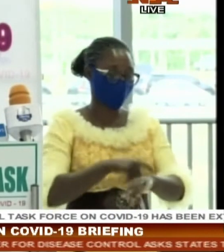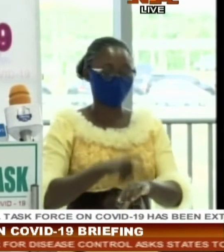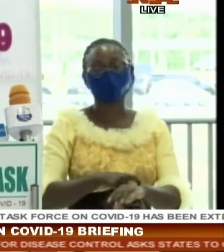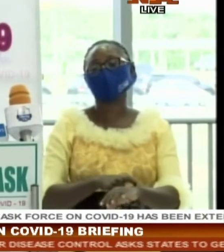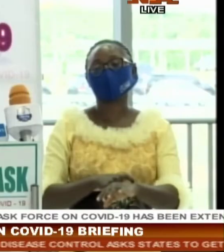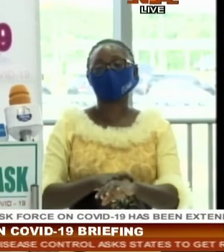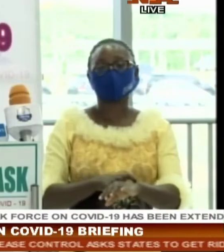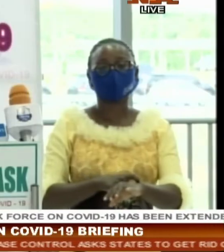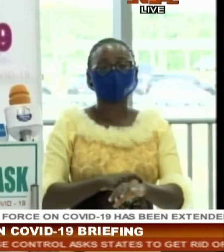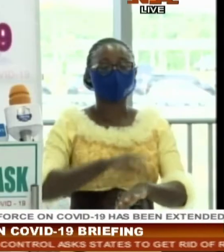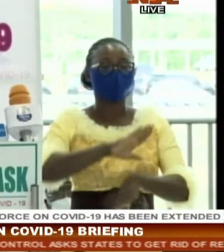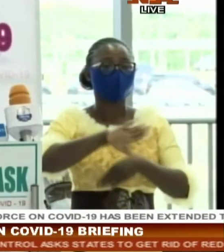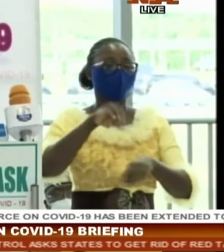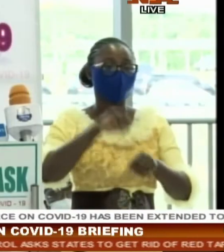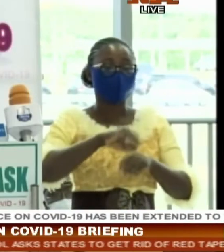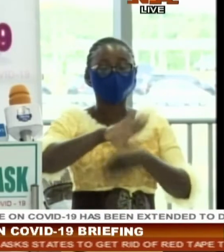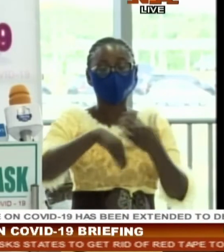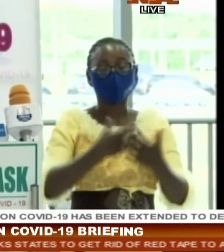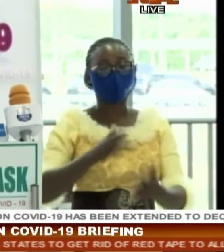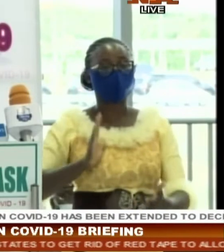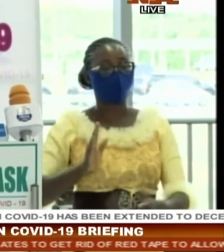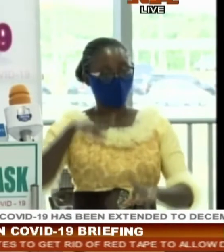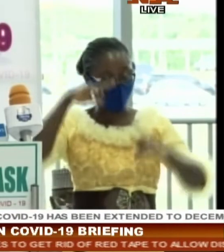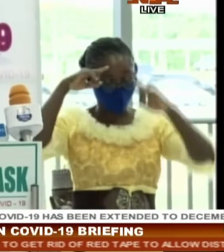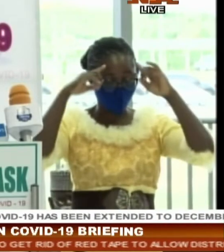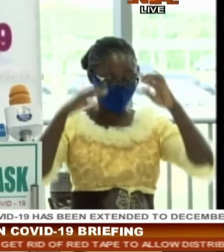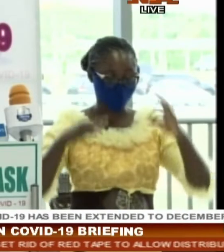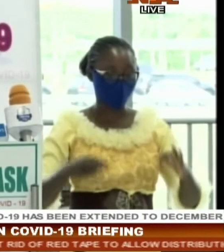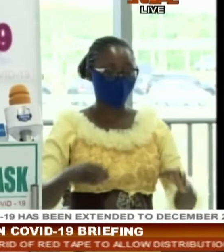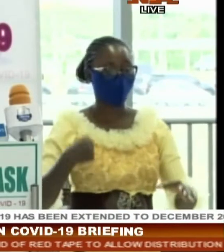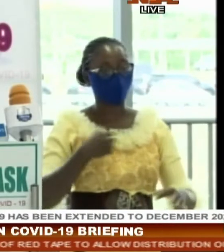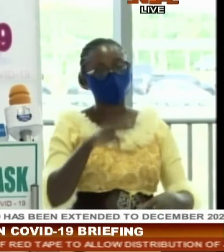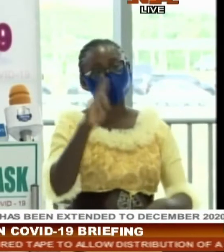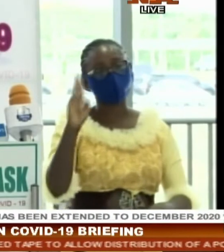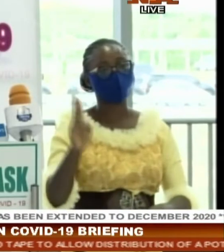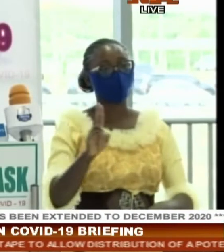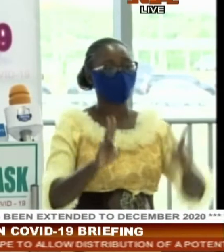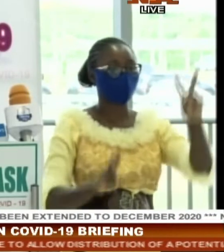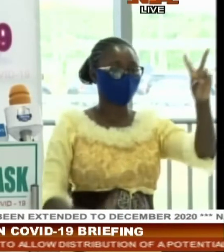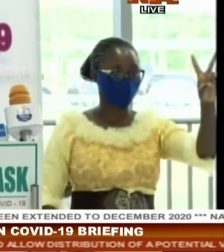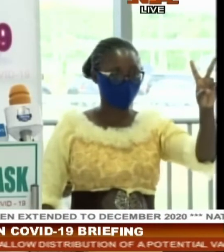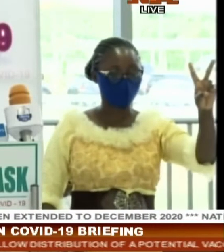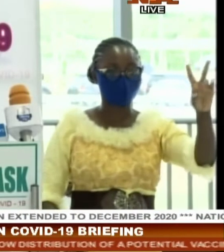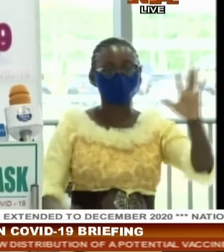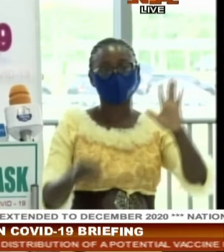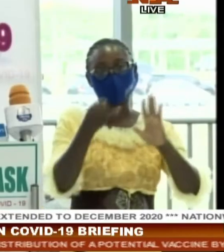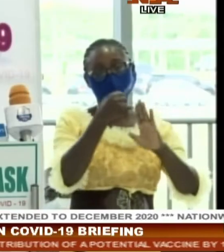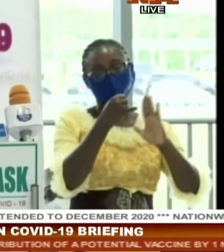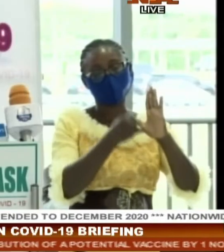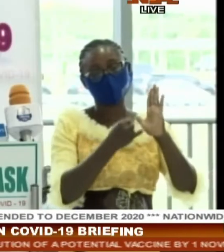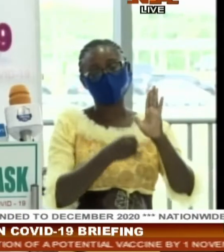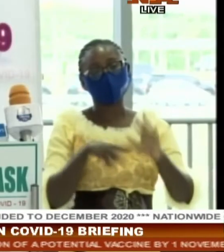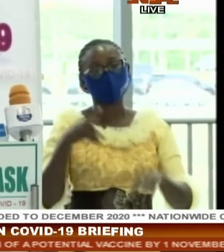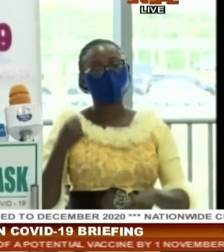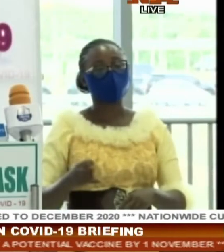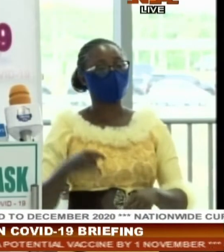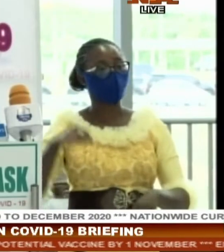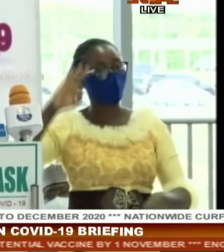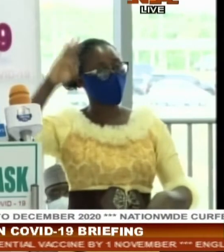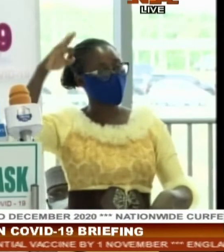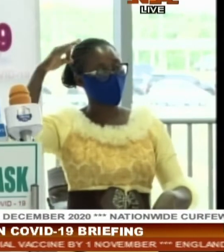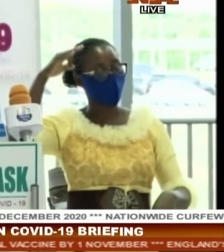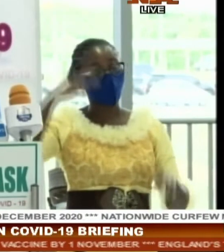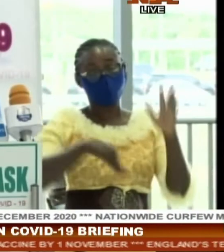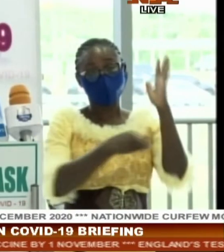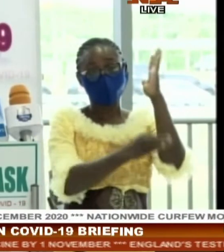our decisions, we use two items. The foreign carrier